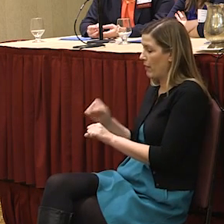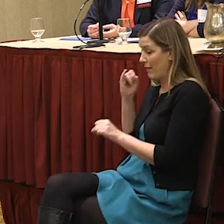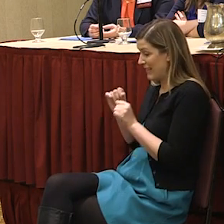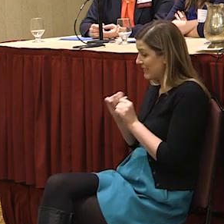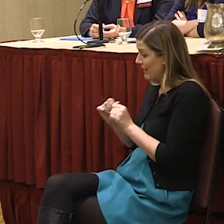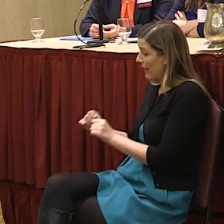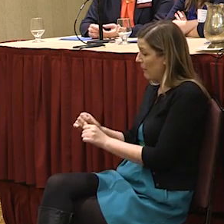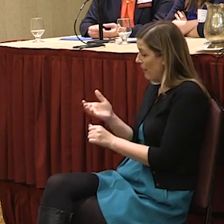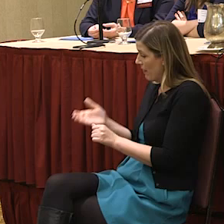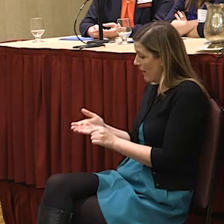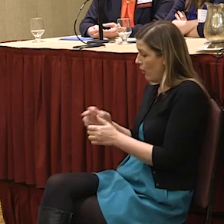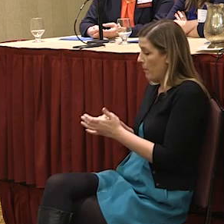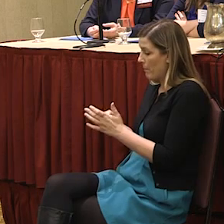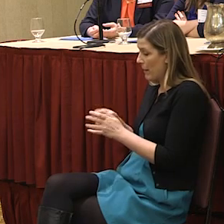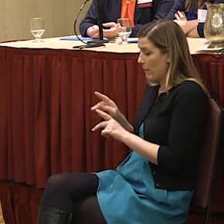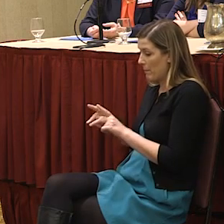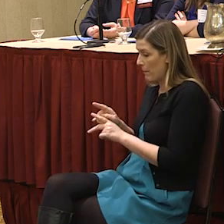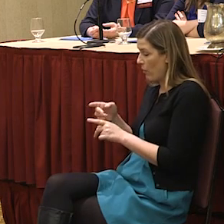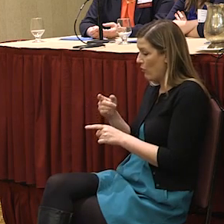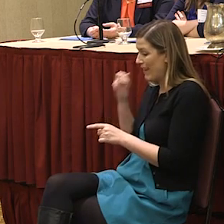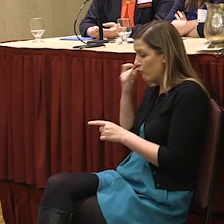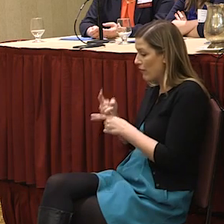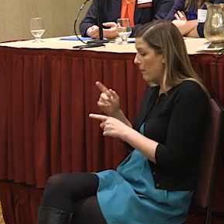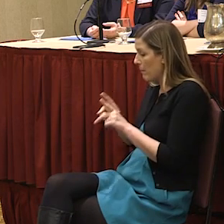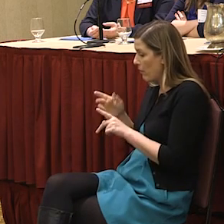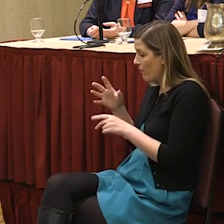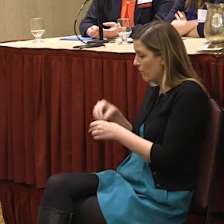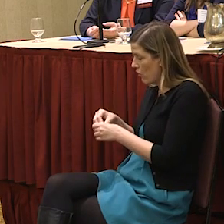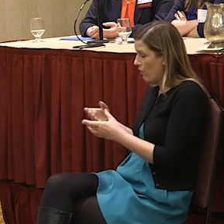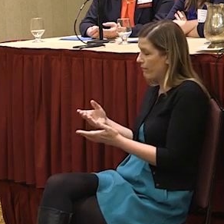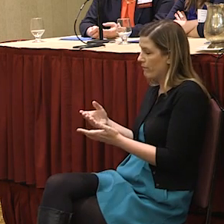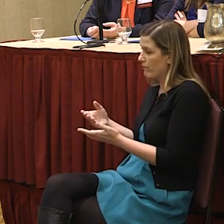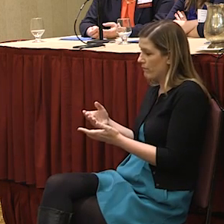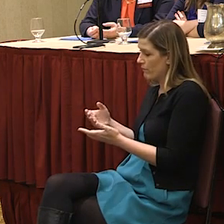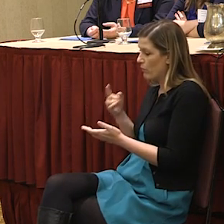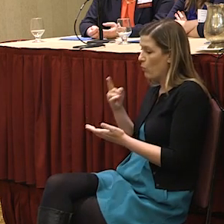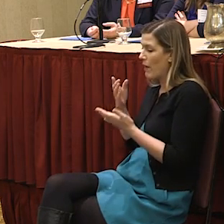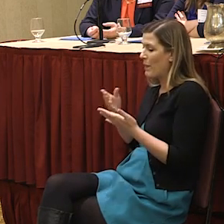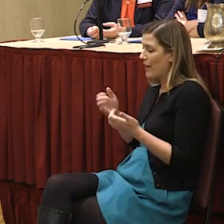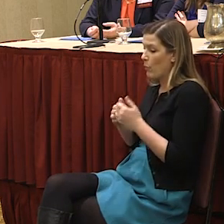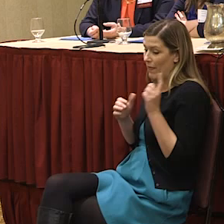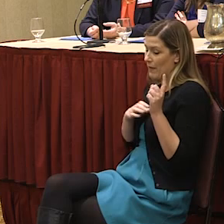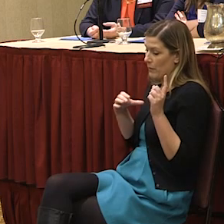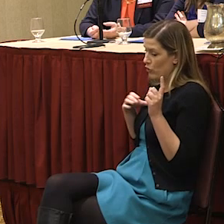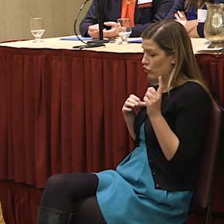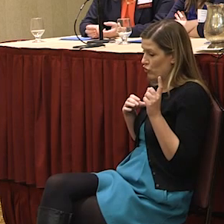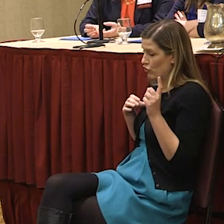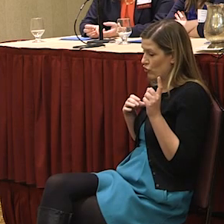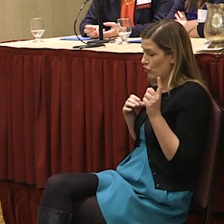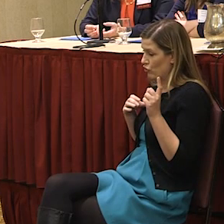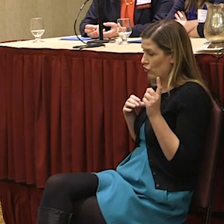there, the people, the right people are there. One of the things with the commission is it's